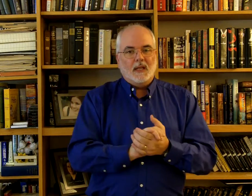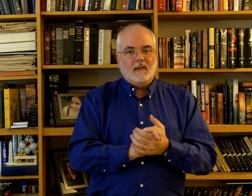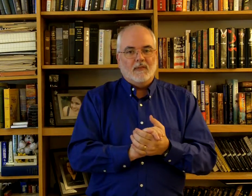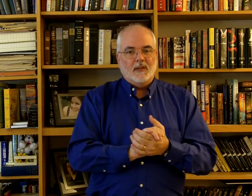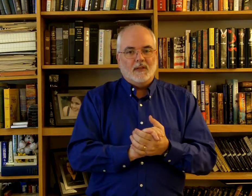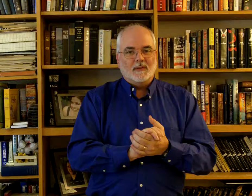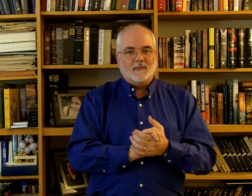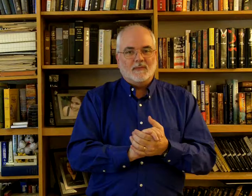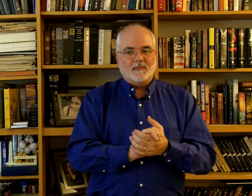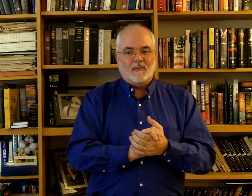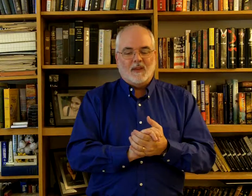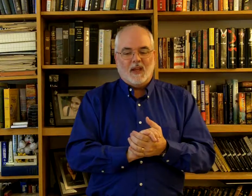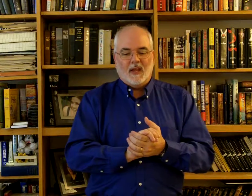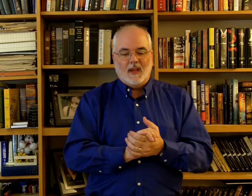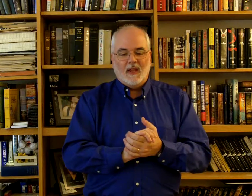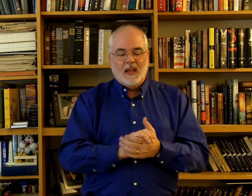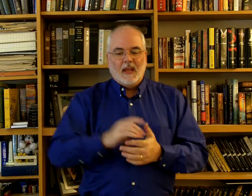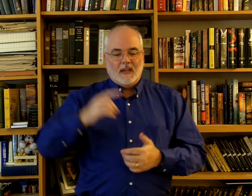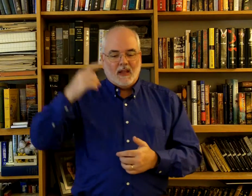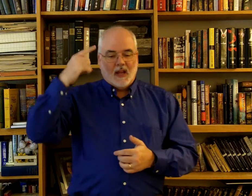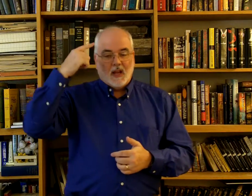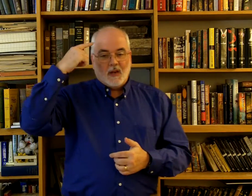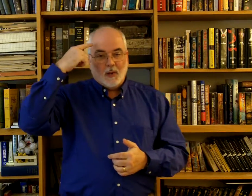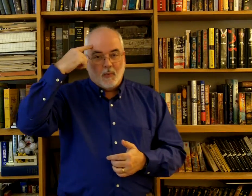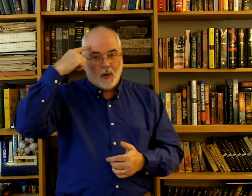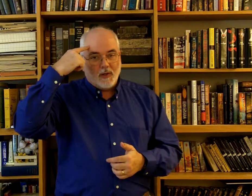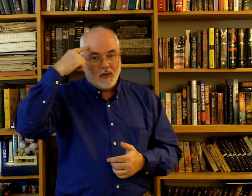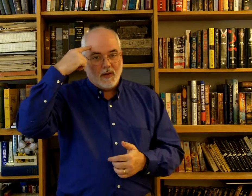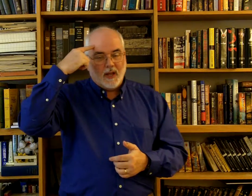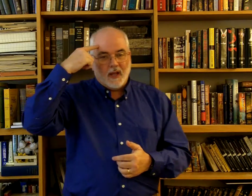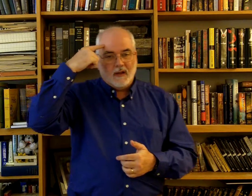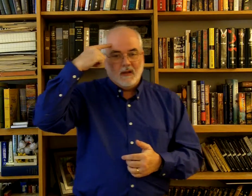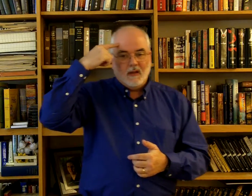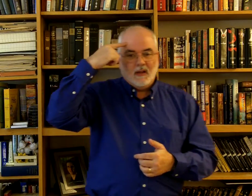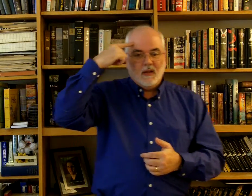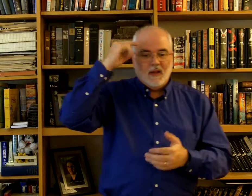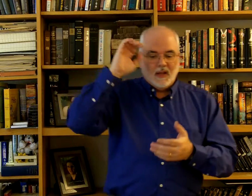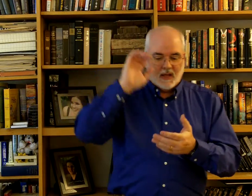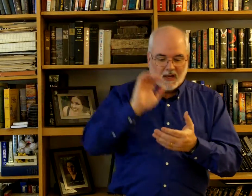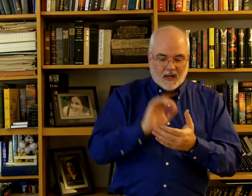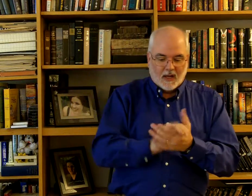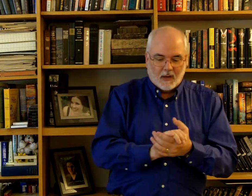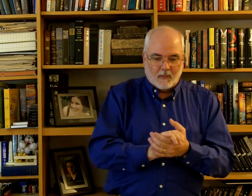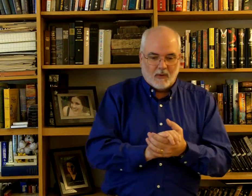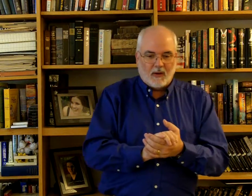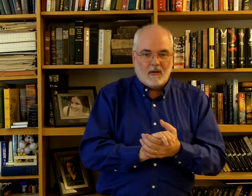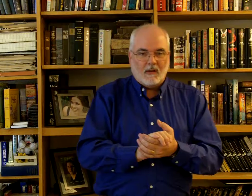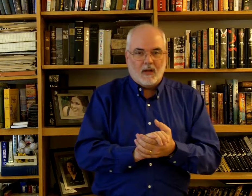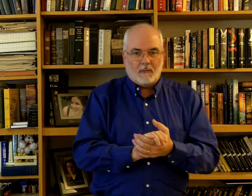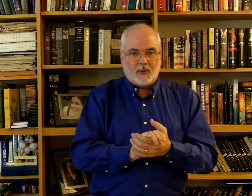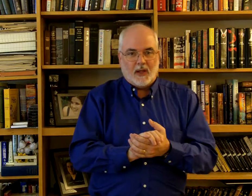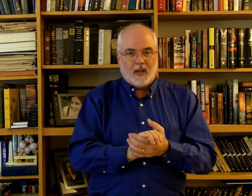Believed. Okay? You point to your head and you cup your